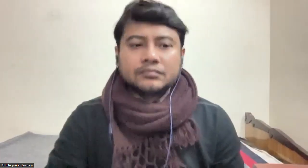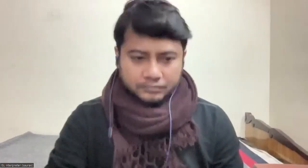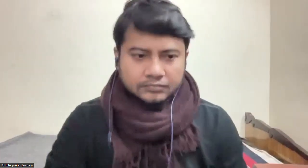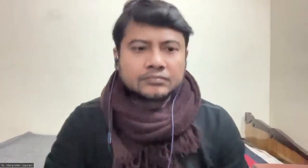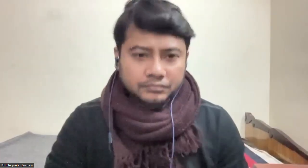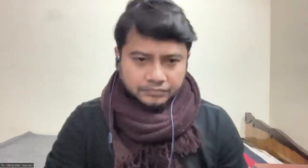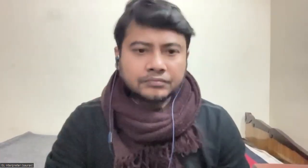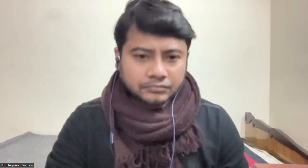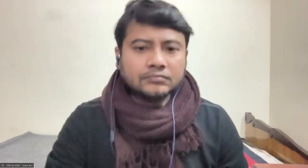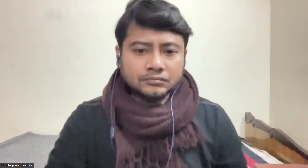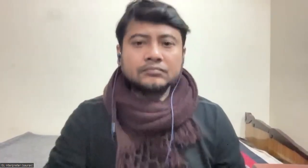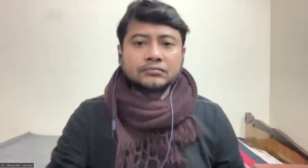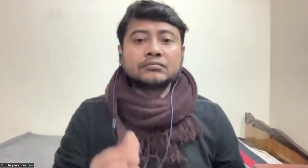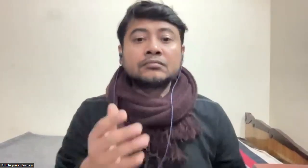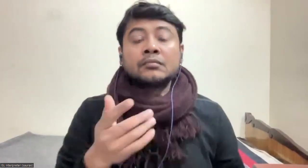If you find that